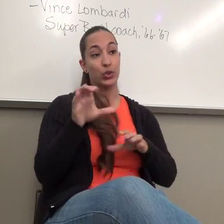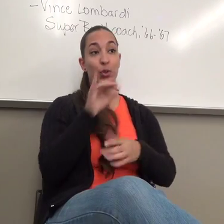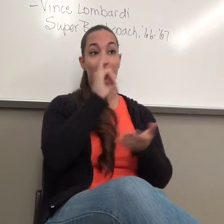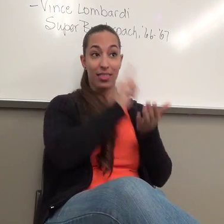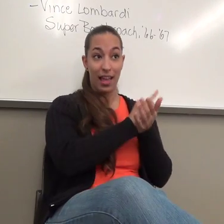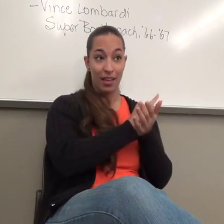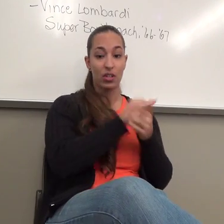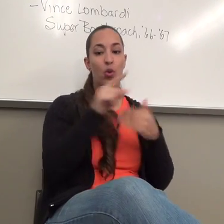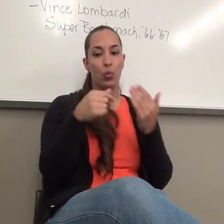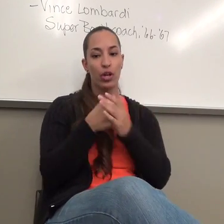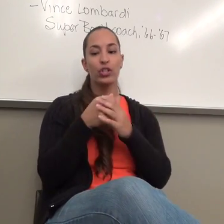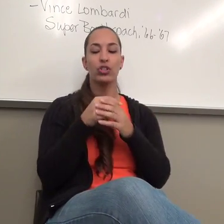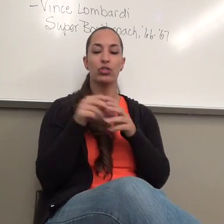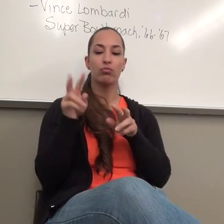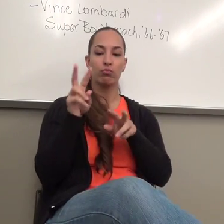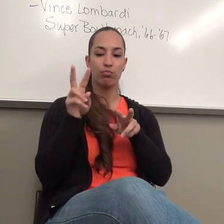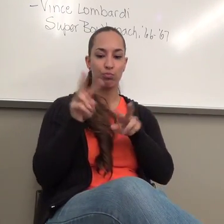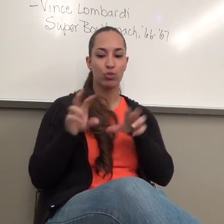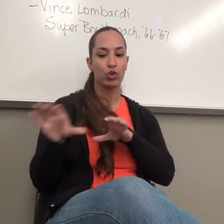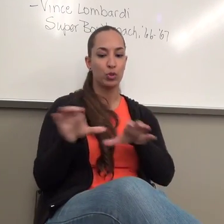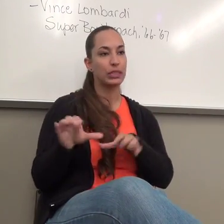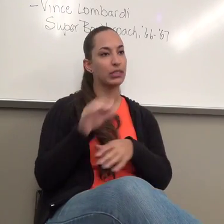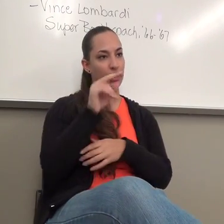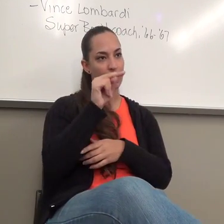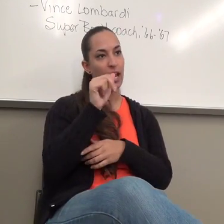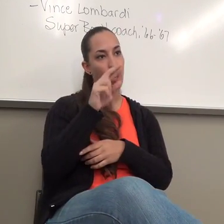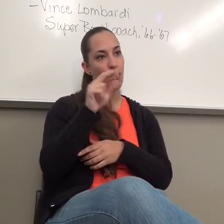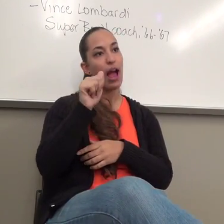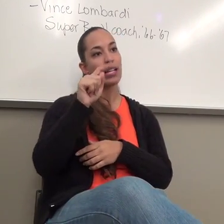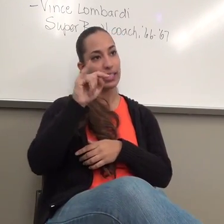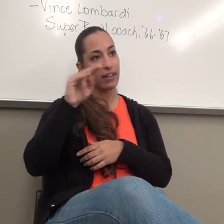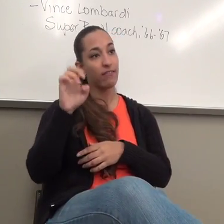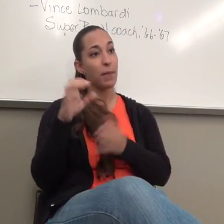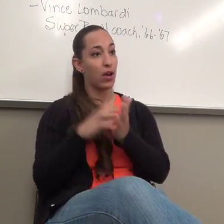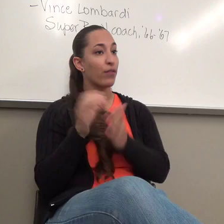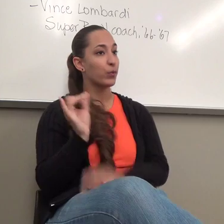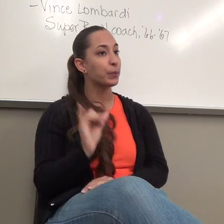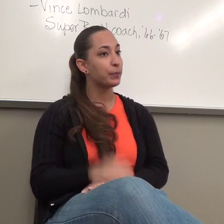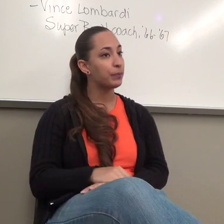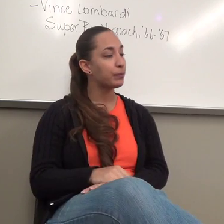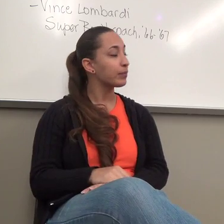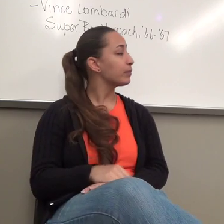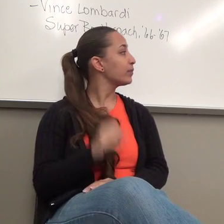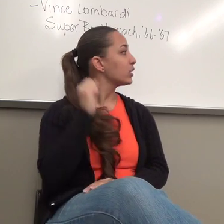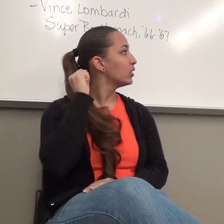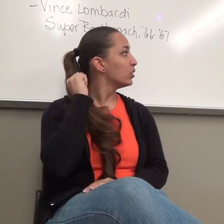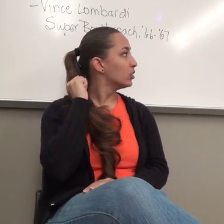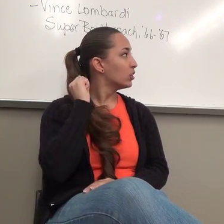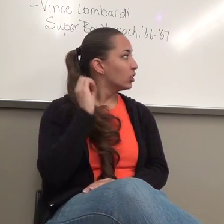paragraphs. One of the things I do want to mention, so what we want to work on